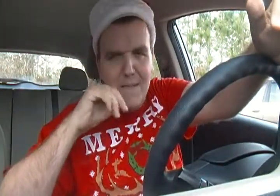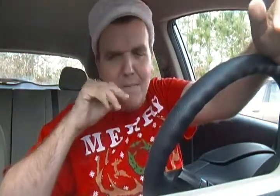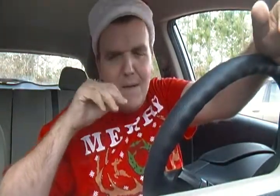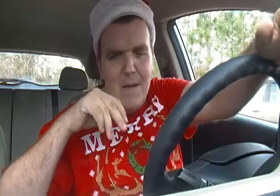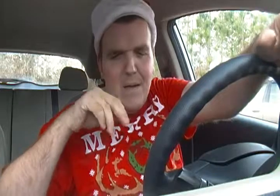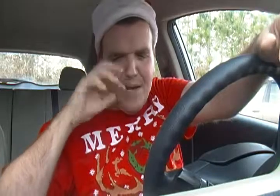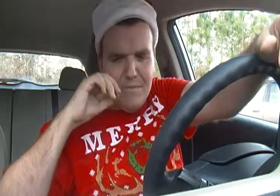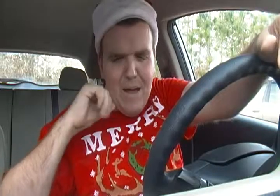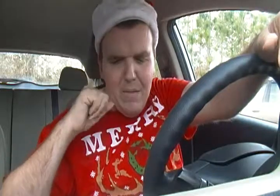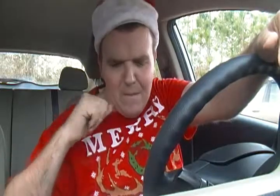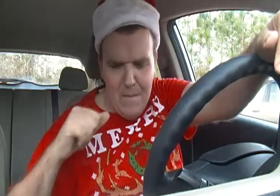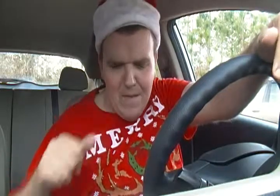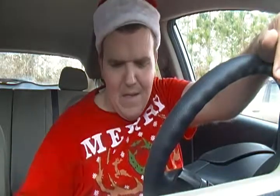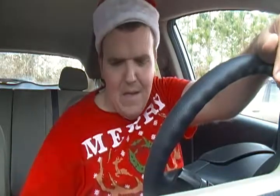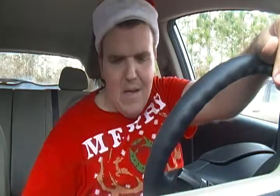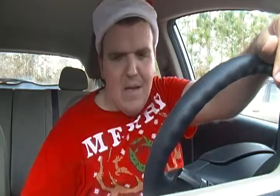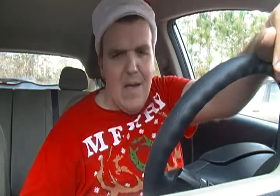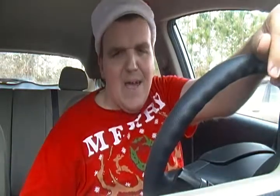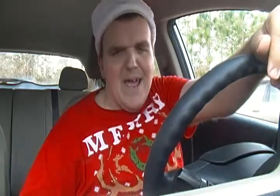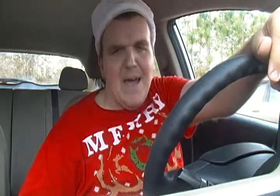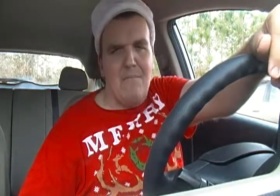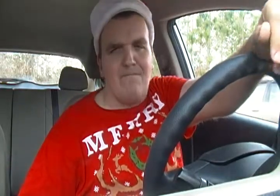his in his mouth and